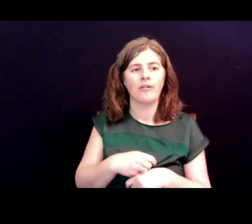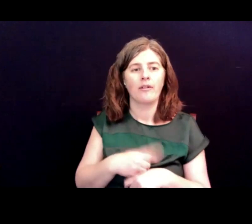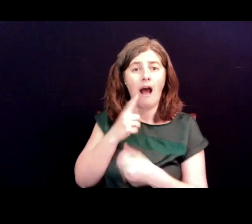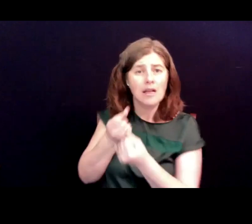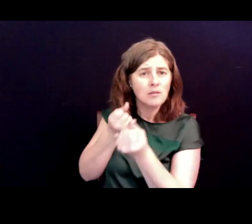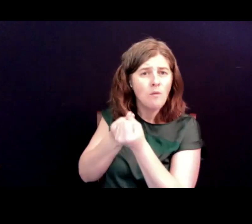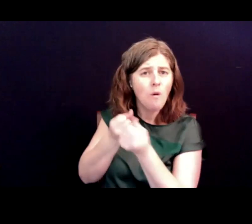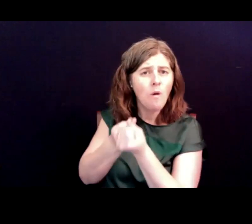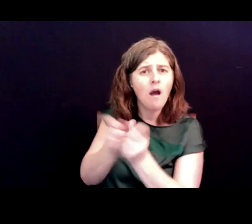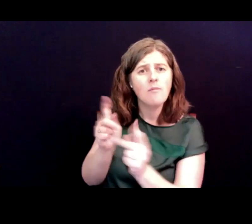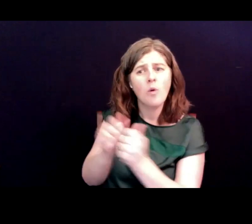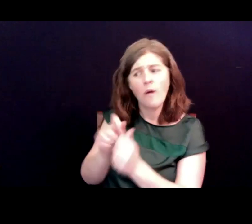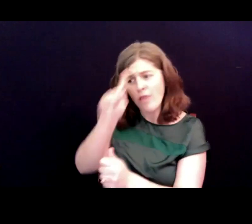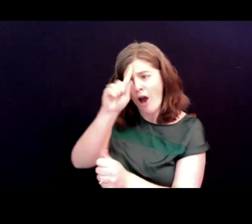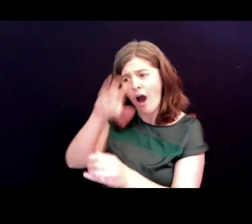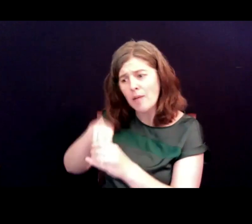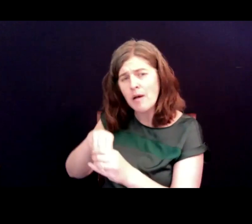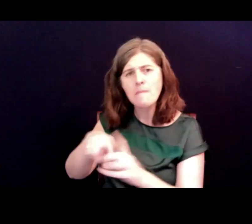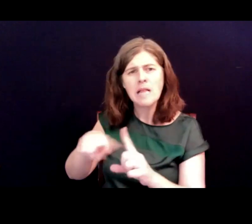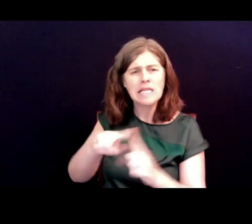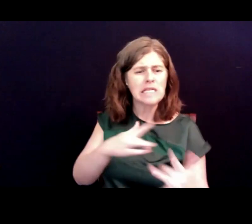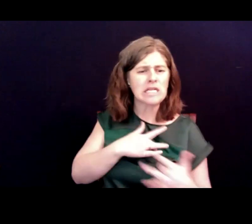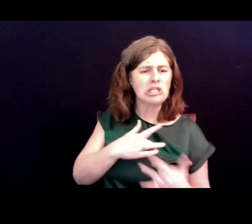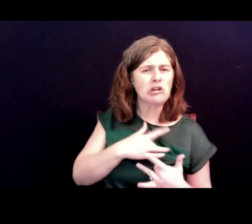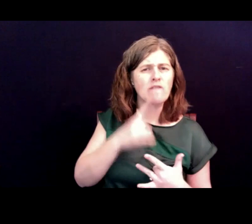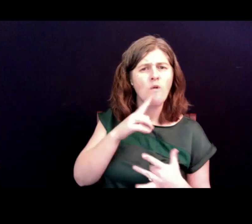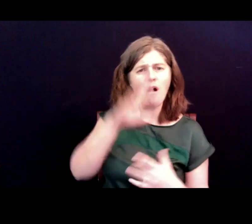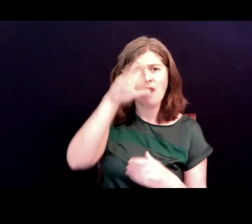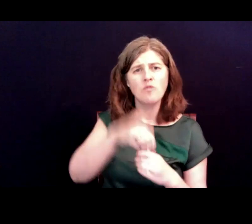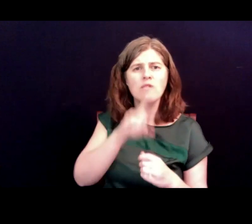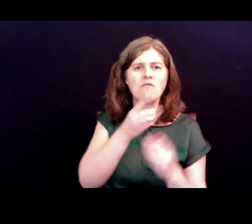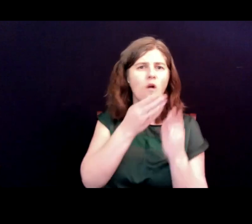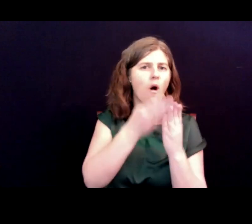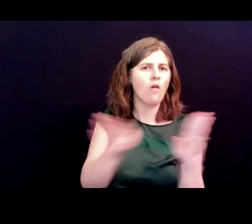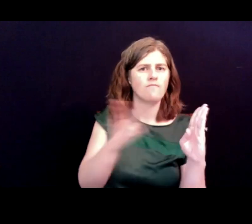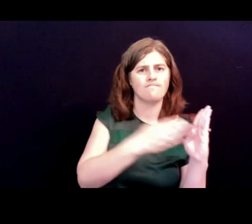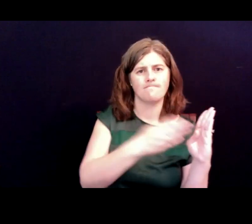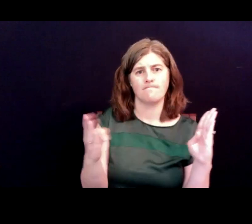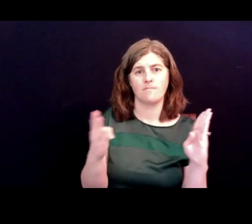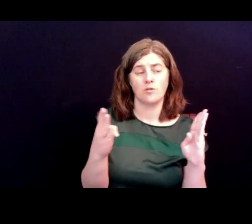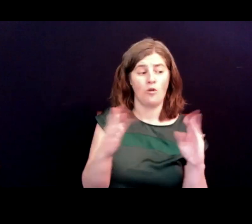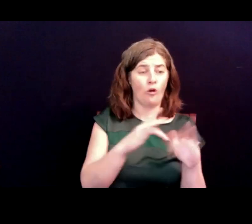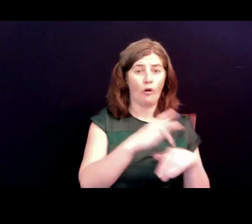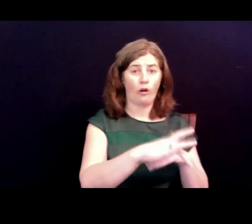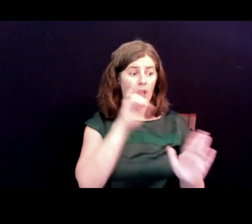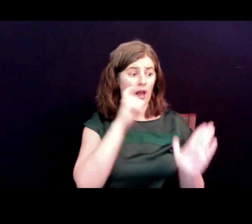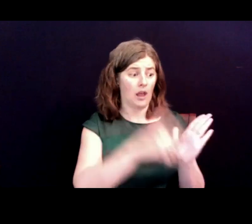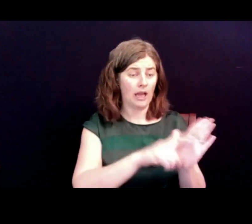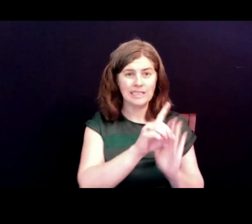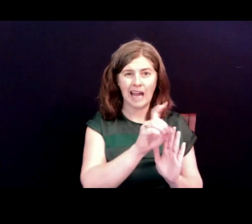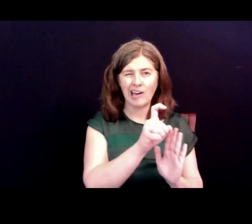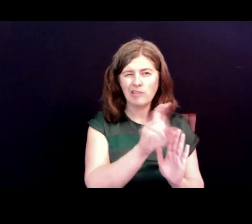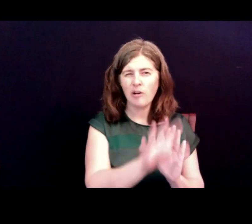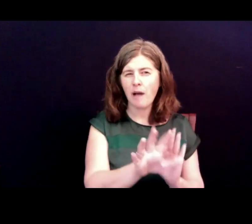people with autism as well as the concern of autism really across the lifespan. So things like early diagnosis all the way from around 12 months of